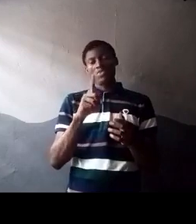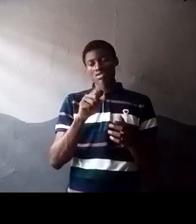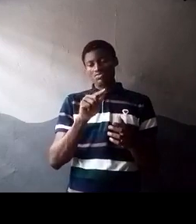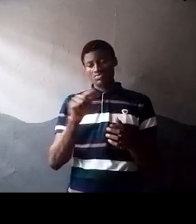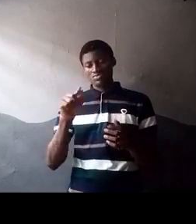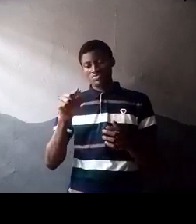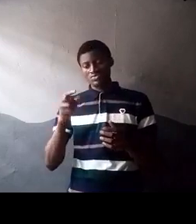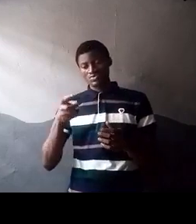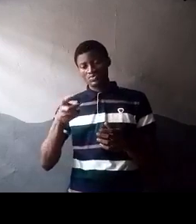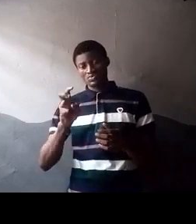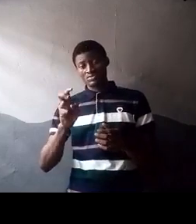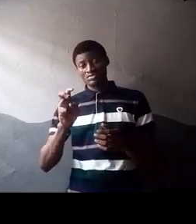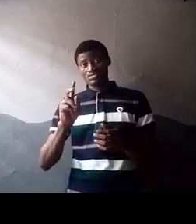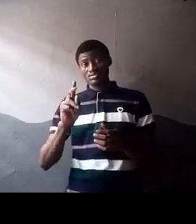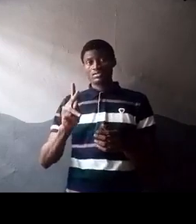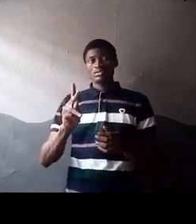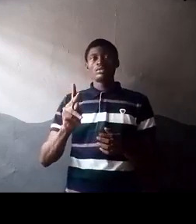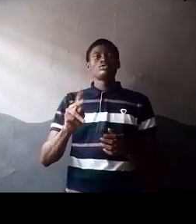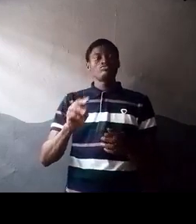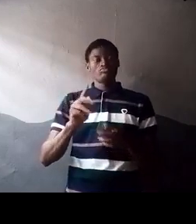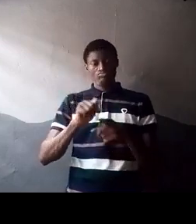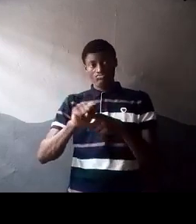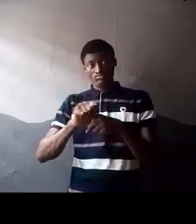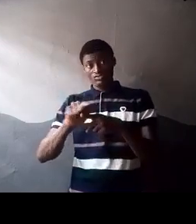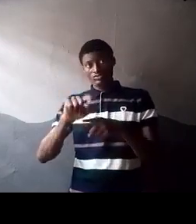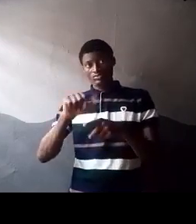to 20,000. That's impact.